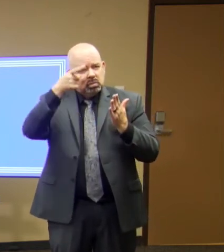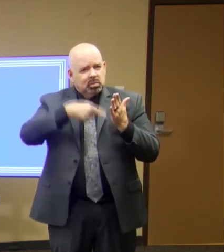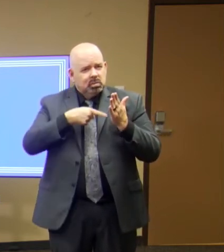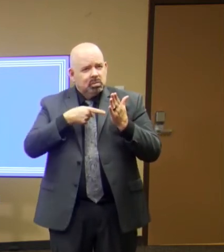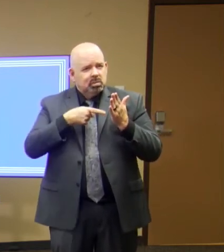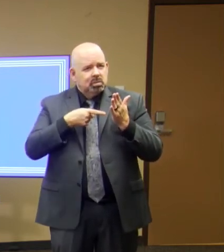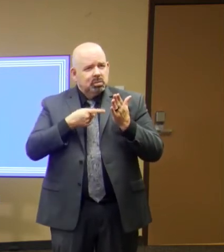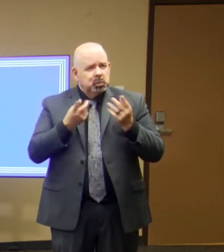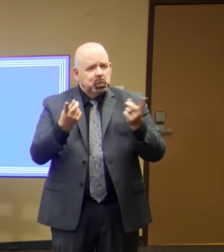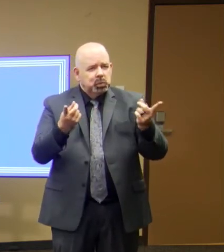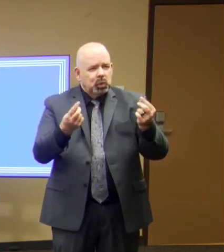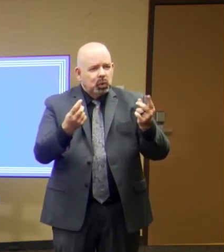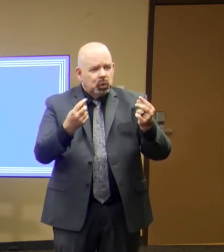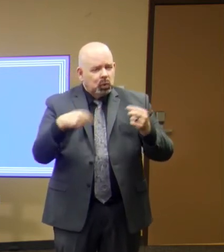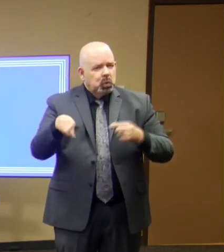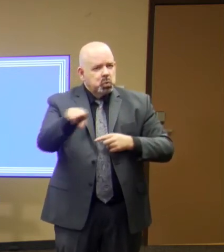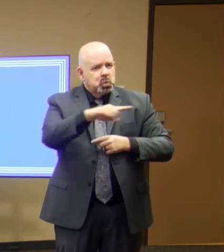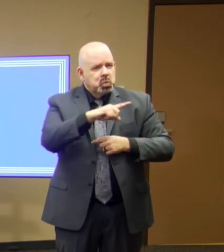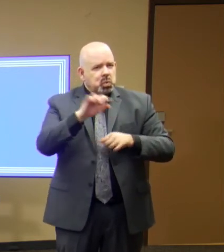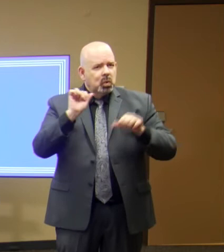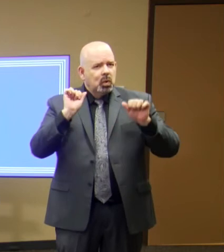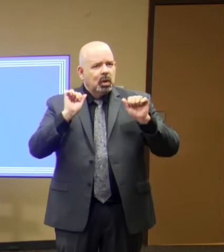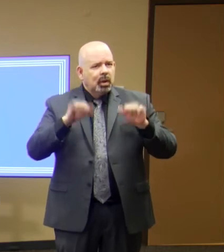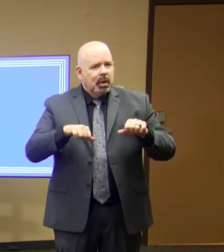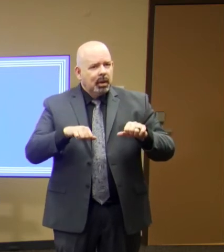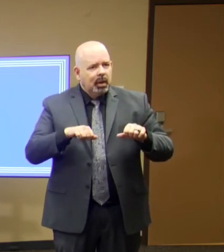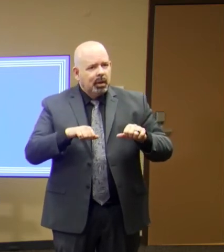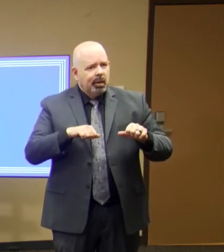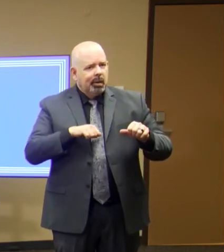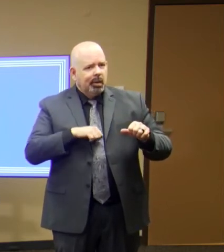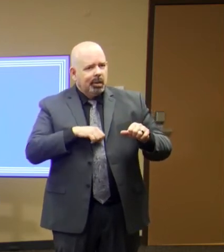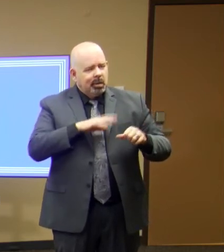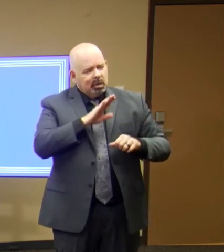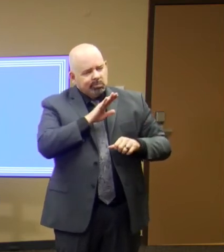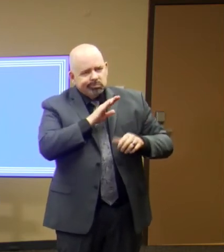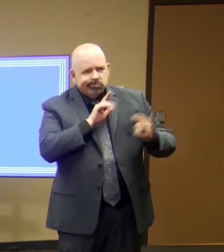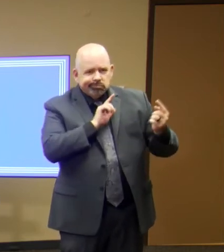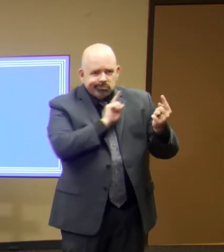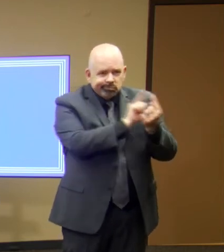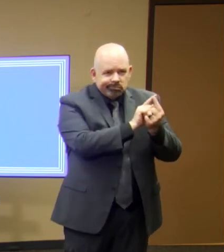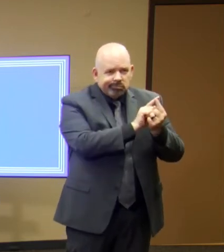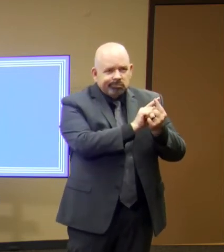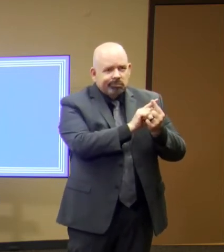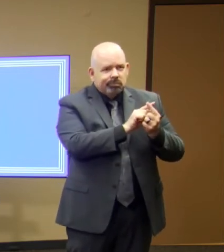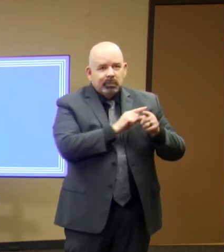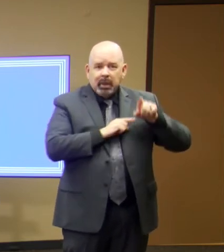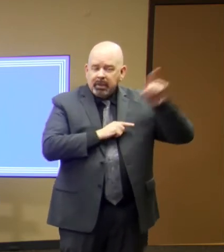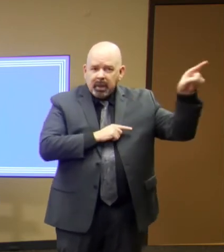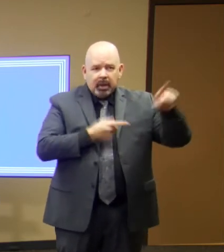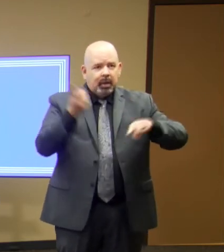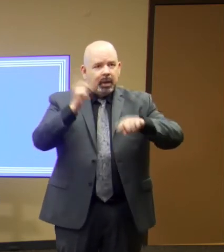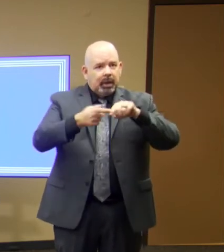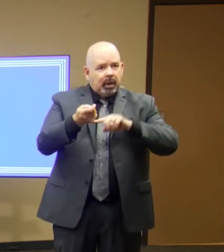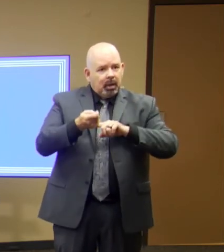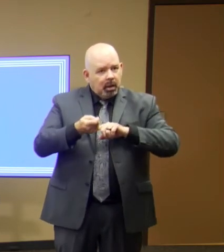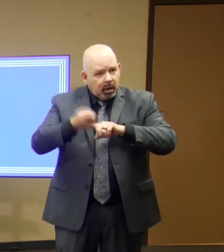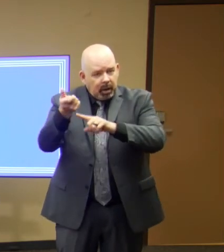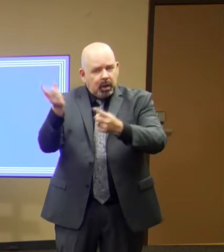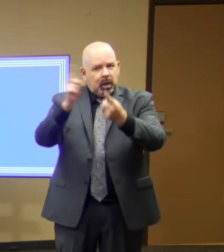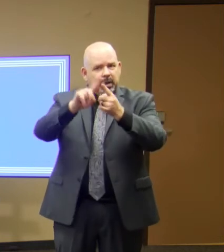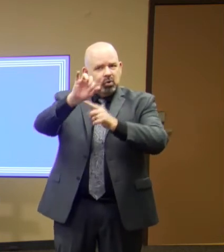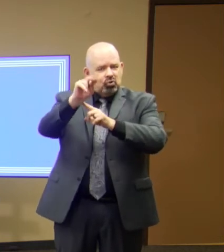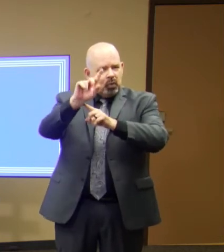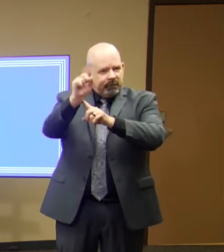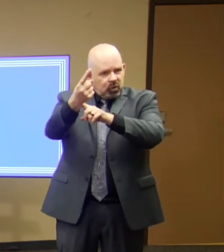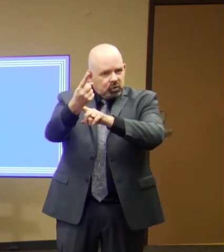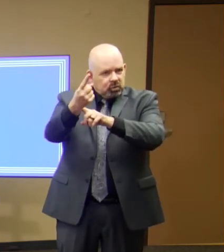simple no-cost steps, and then you can't be evicted until January 1st. So read the documents. If